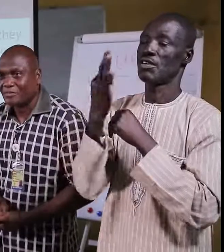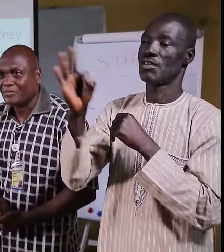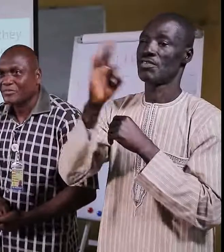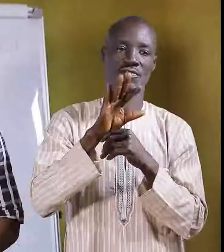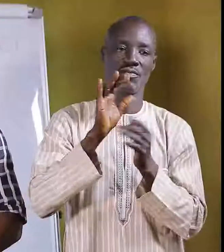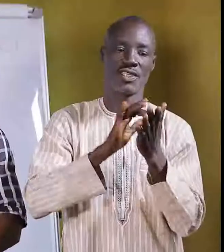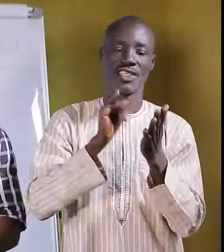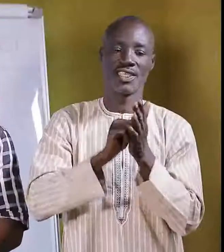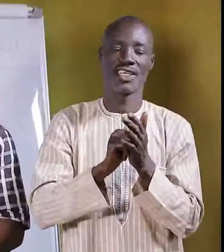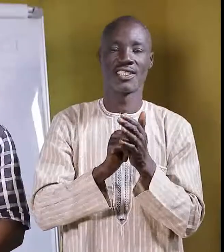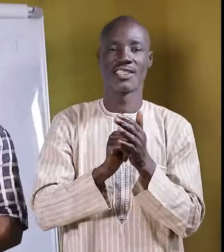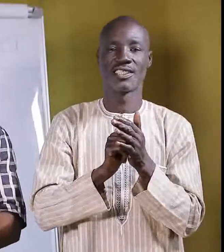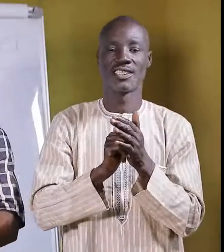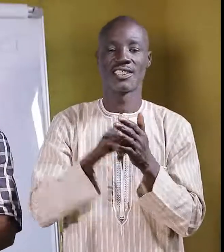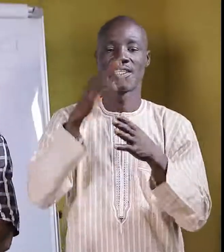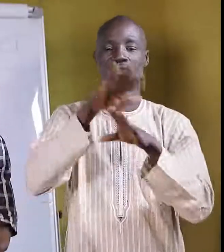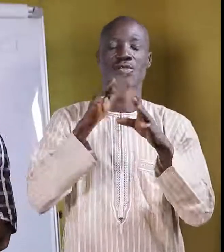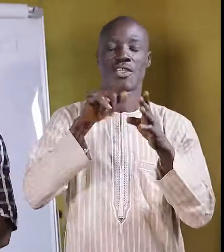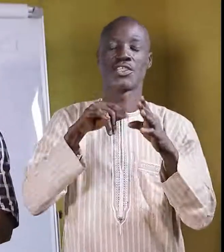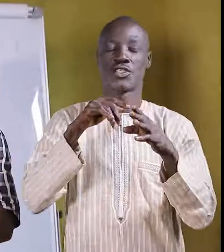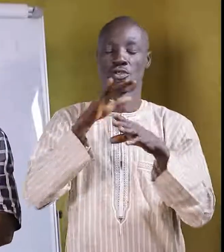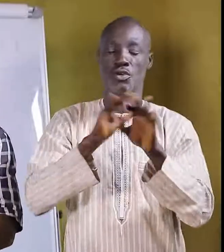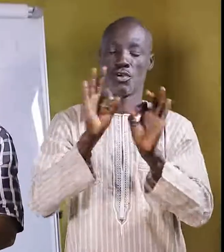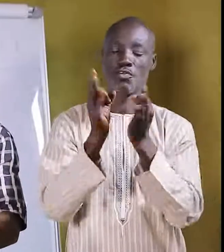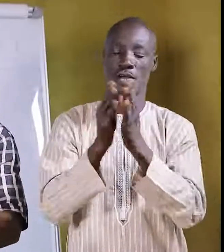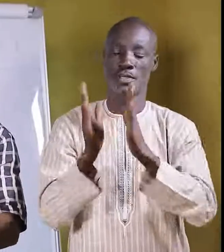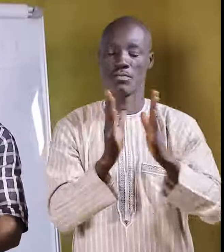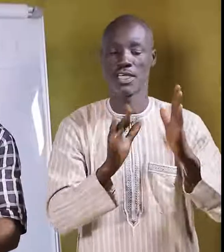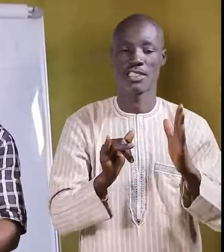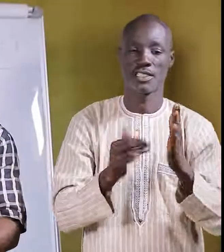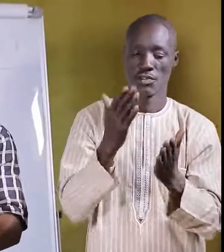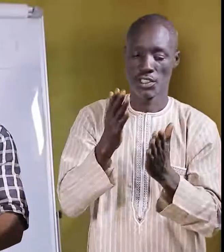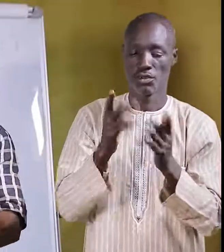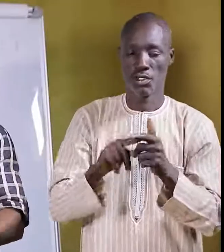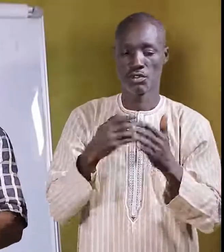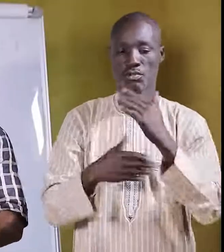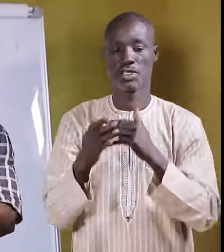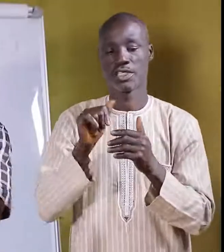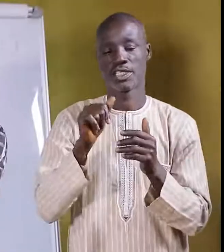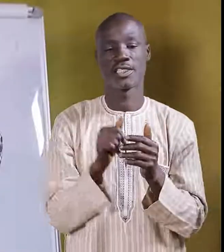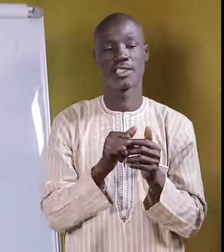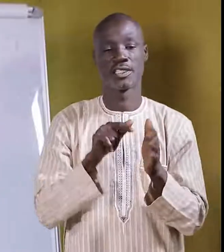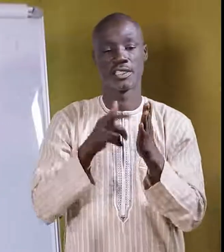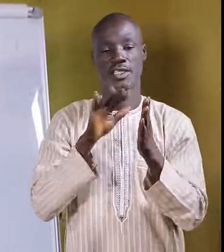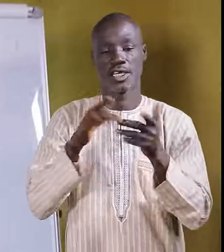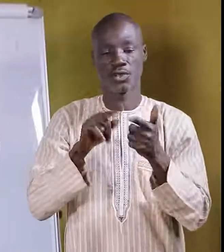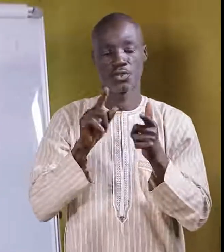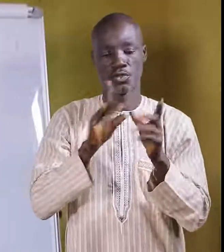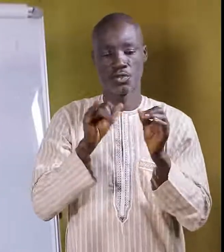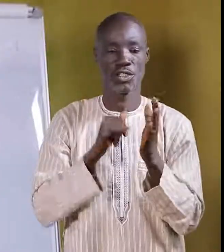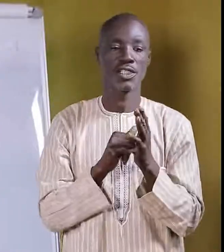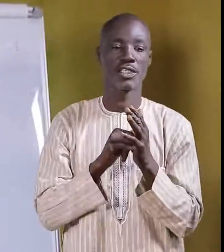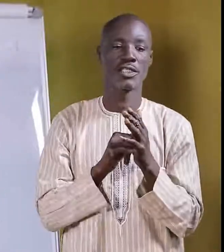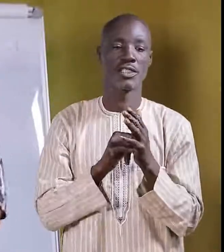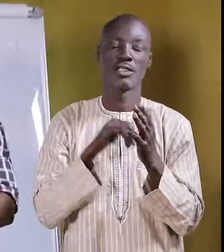planning. This family planning dictates whether you want to give birth. You say, yes, okay, this is how you do it, or these